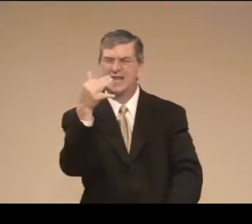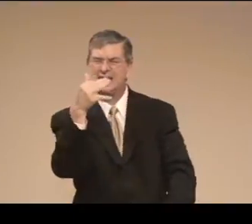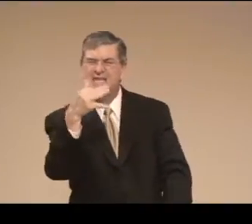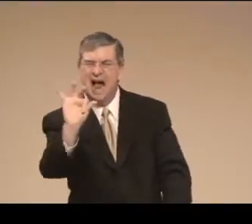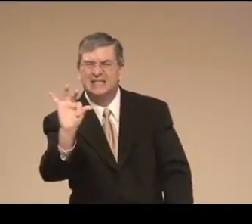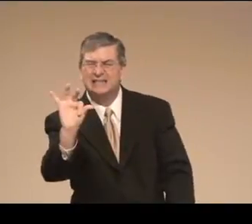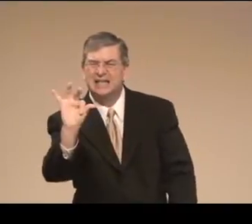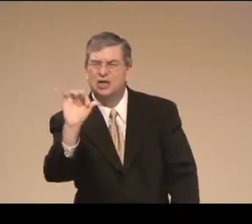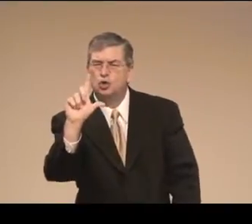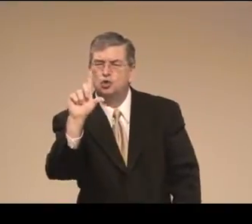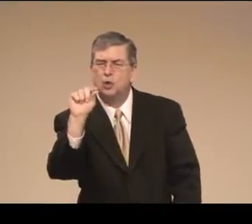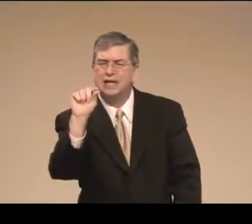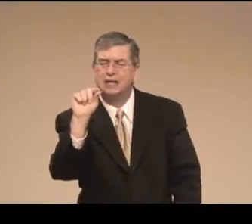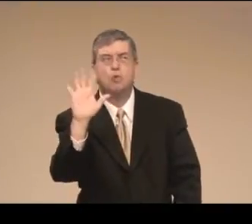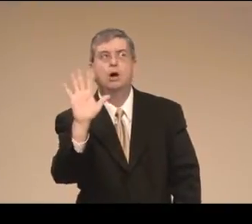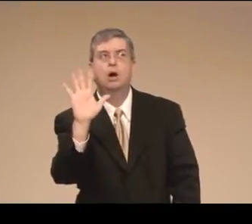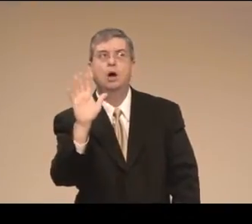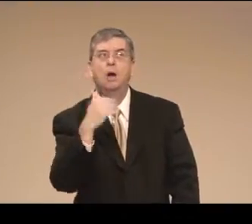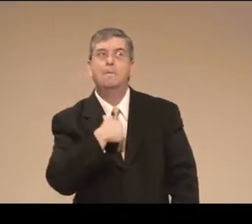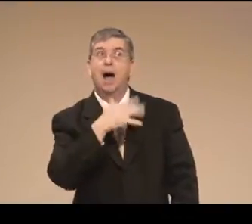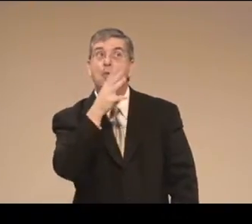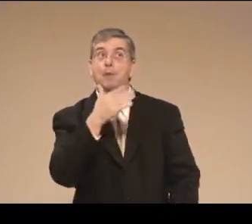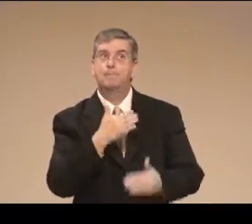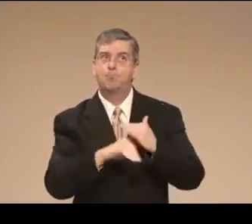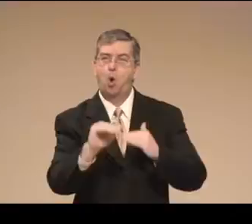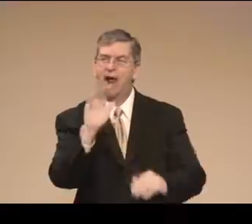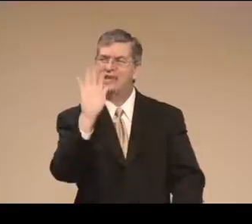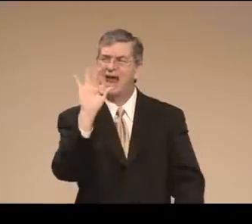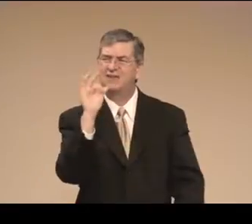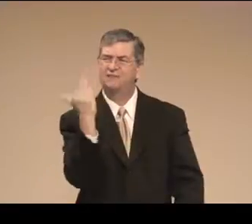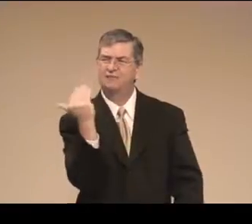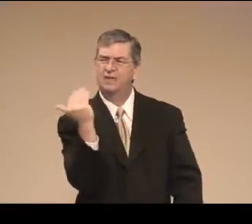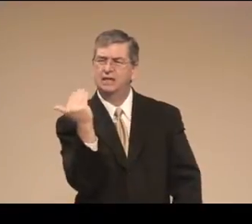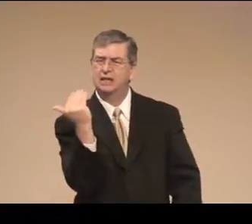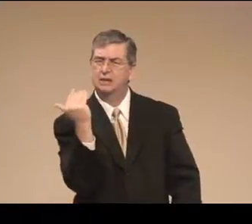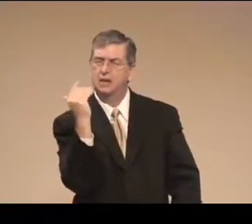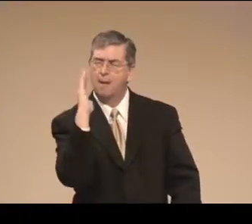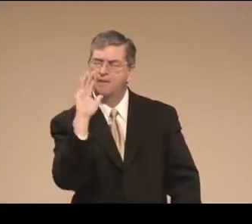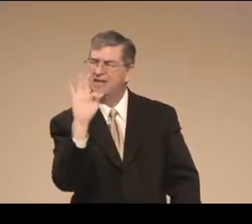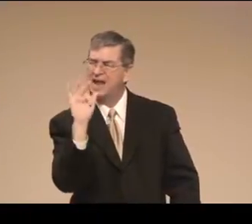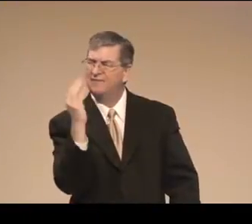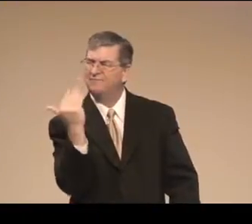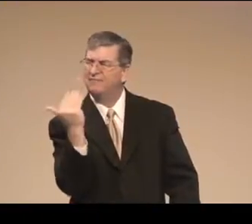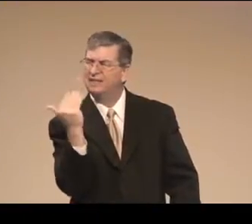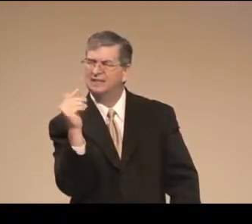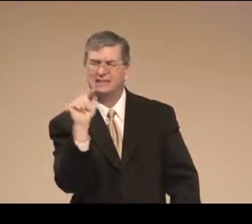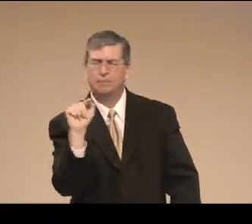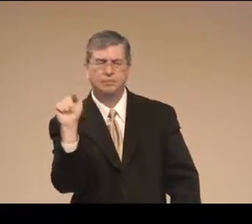he was killed. This was like 1920, no, hold on. My grandmother was born in 1915. I